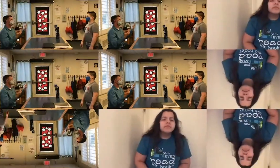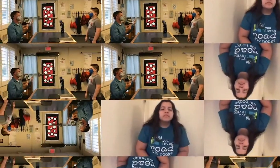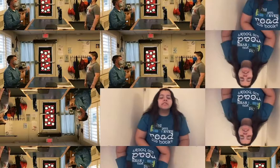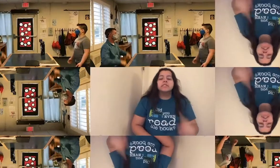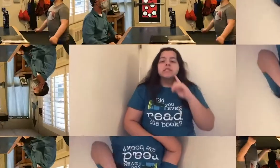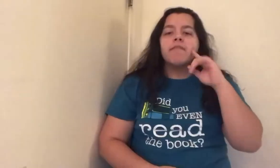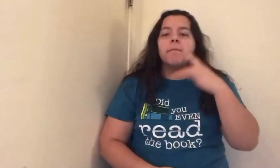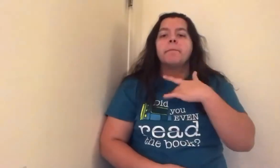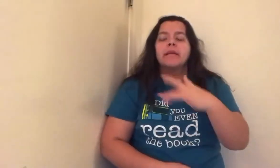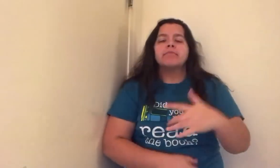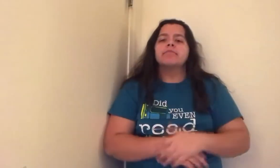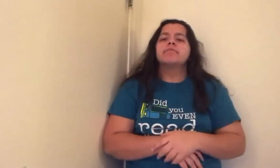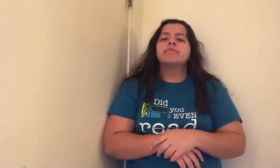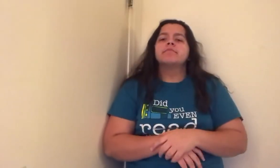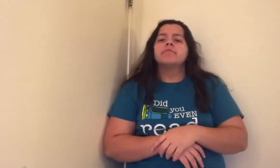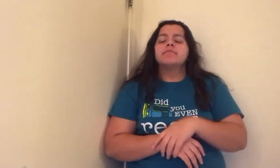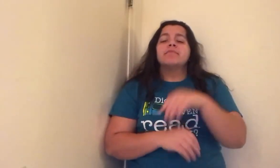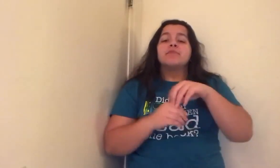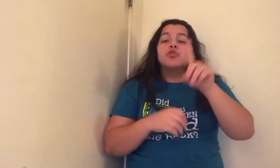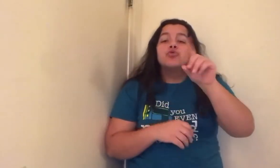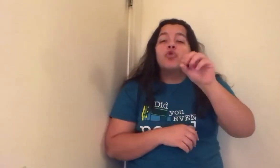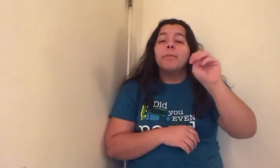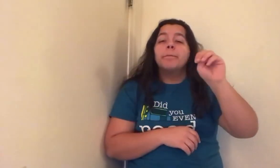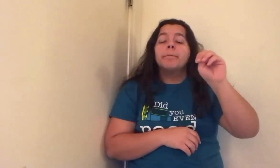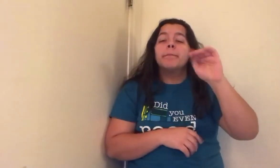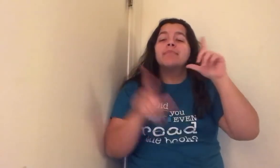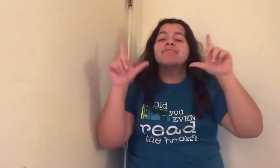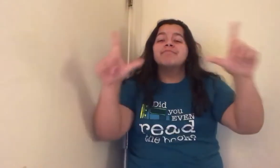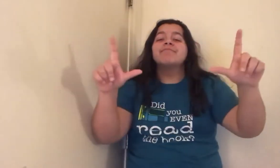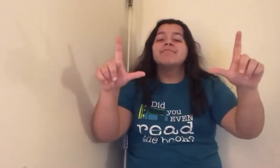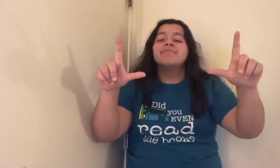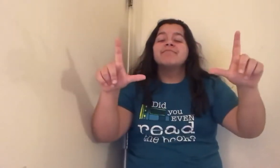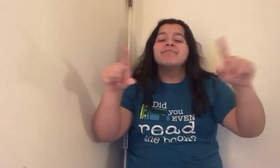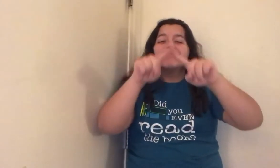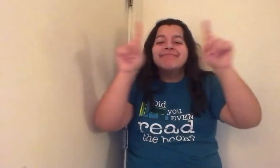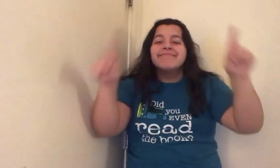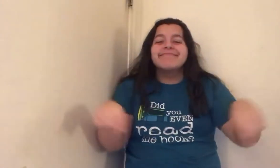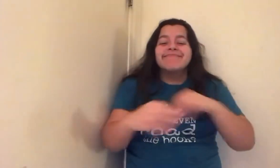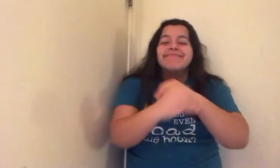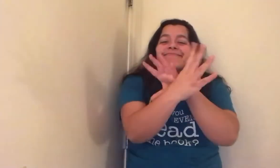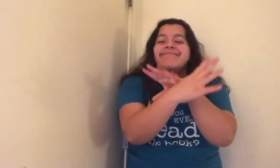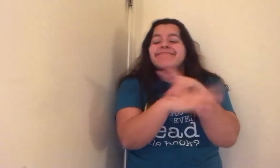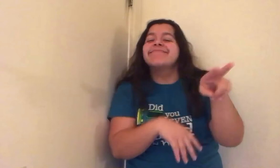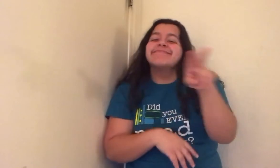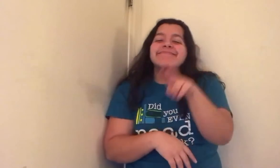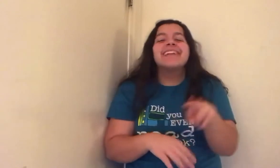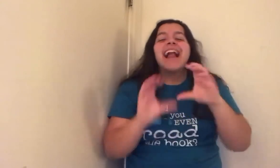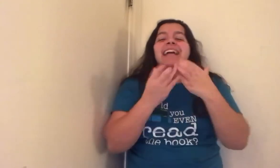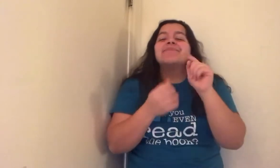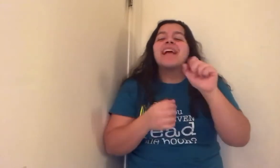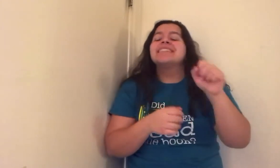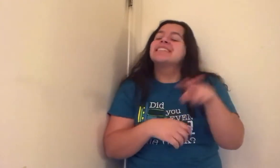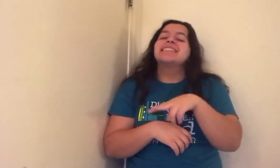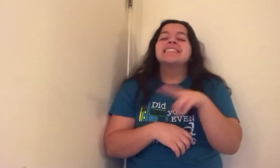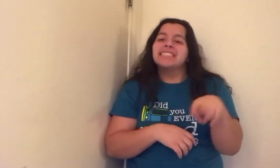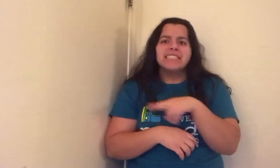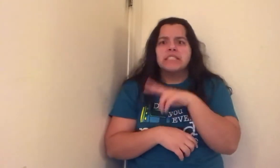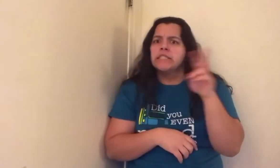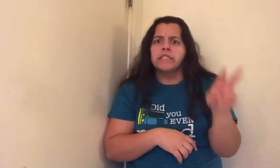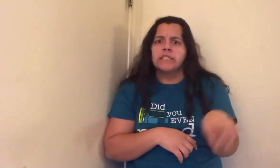It cuts to a video of another woman. She begins to sign. Deaf norms for Zoom. When you're on a Zoom screen with all of your classmates and everyone's